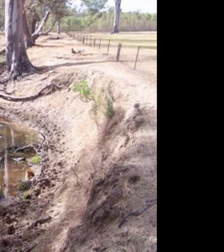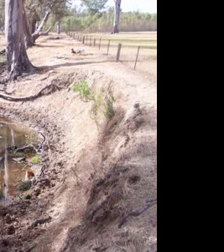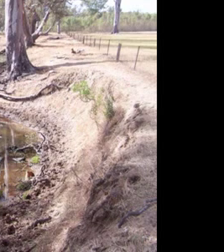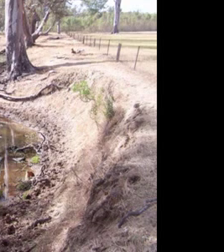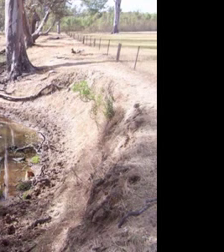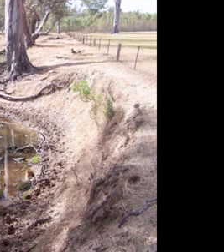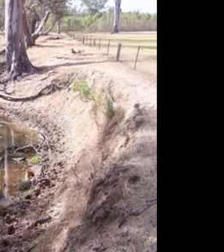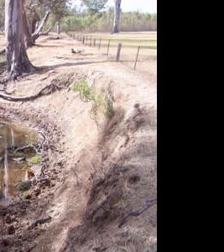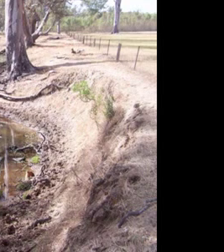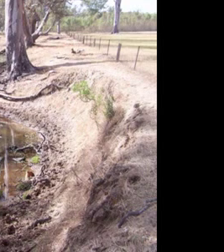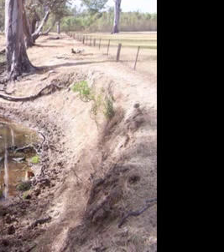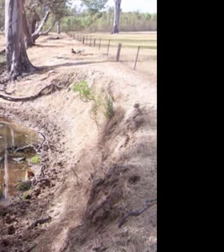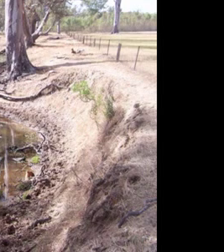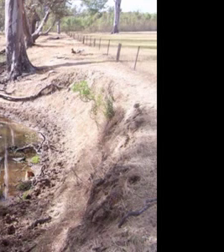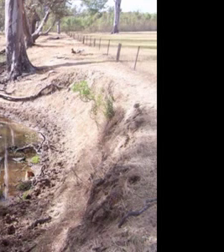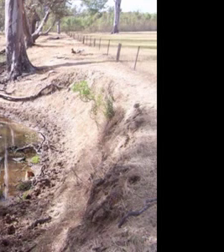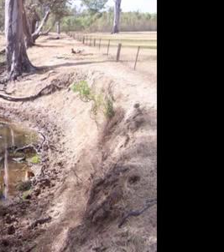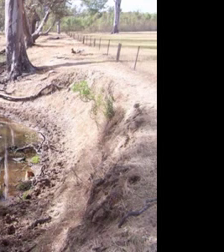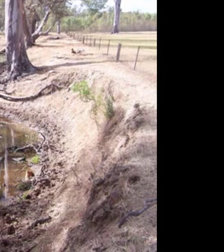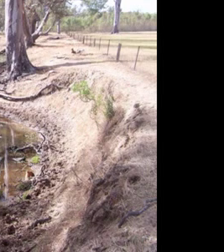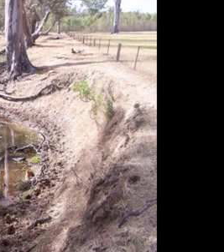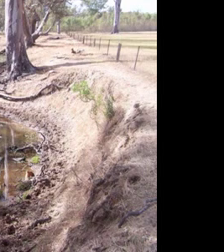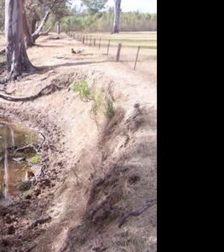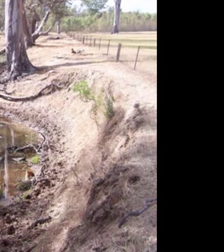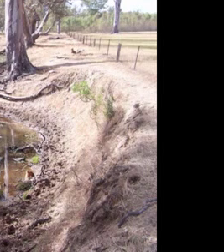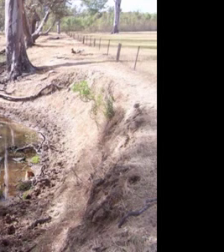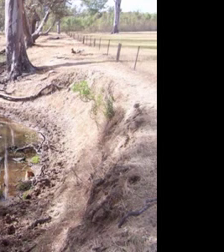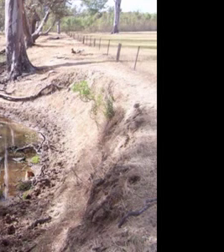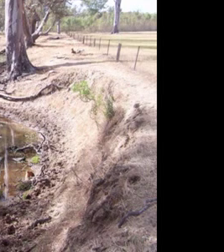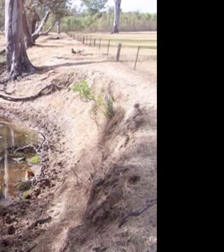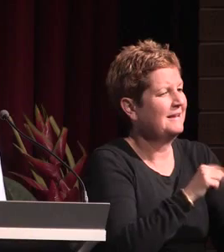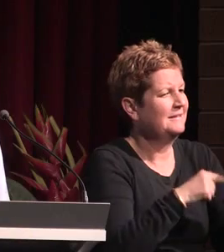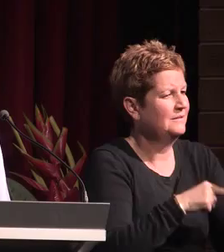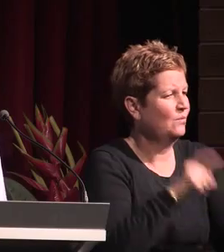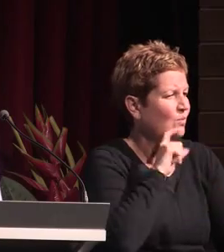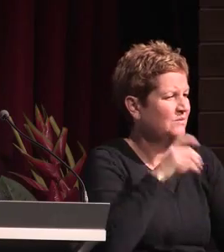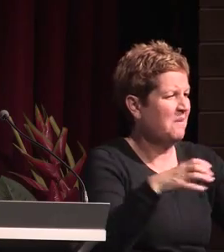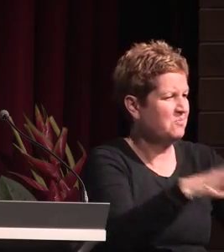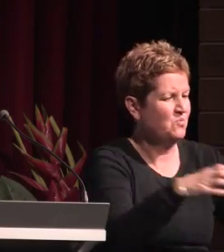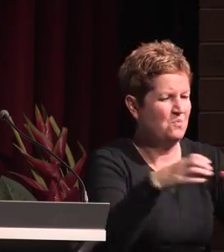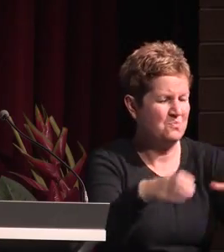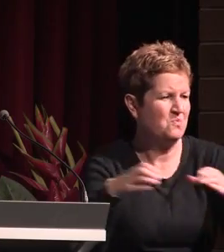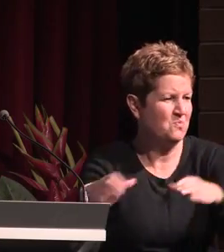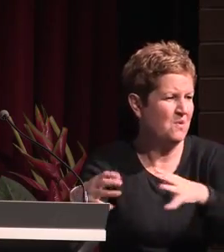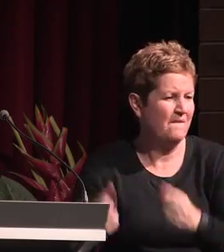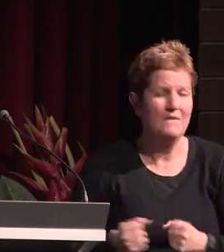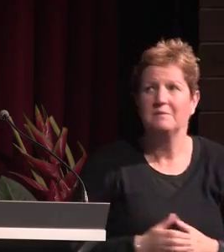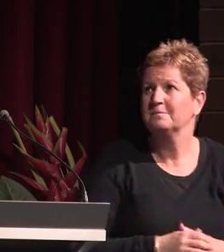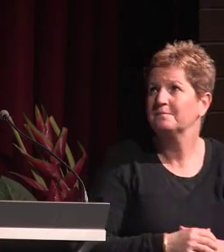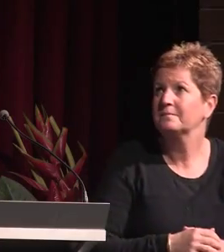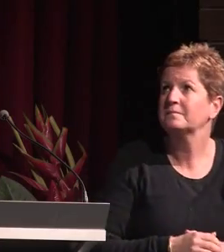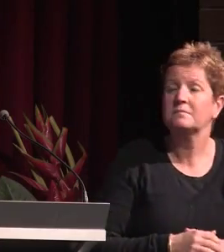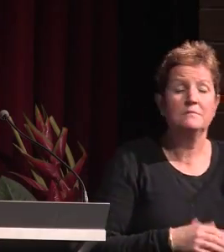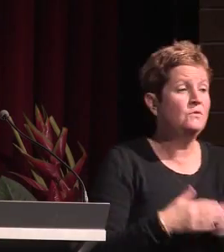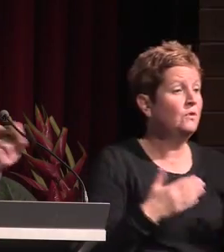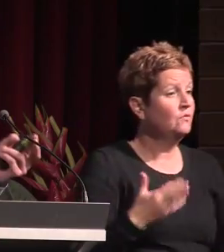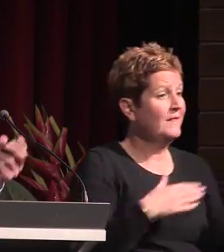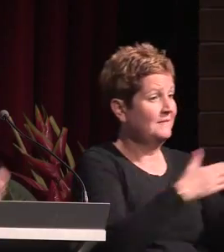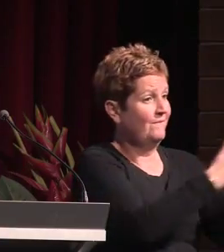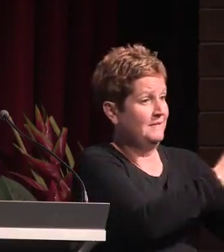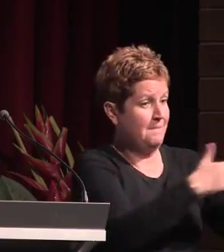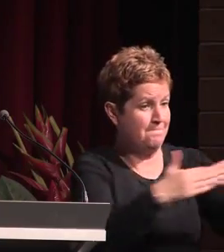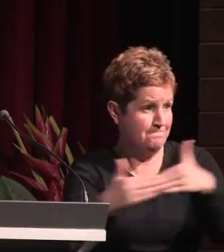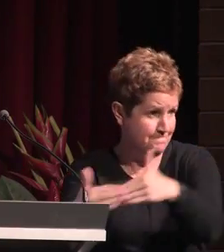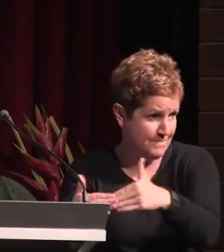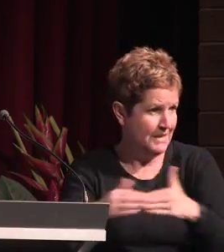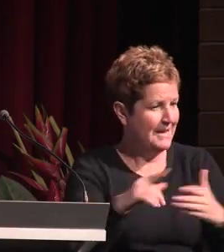to a few isolated stagnant pools of water. So enter the Glenelg River Restoration Project. So it's a landscape